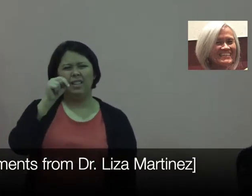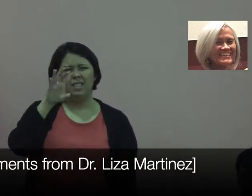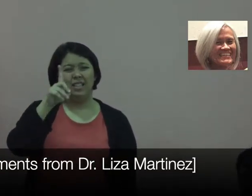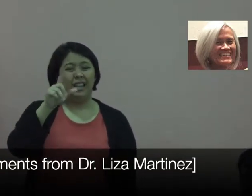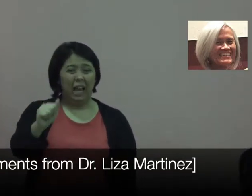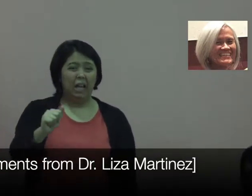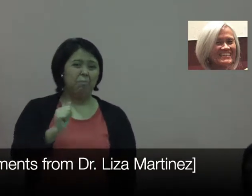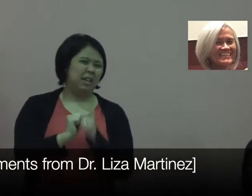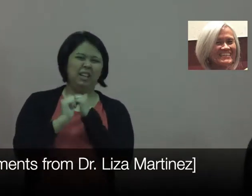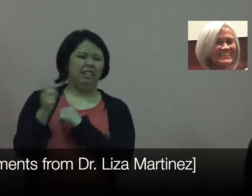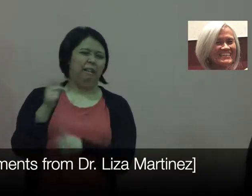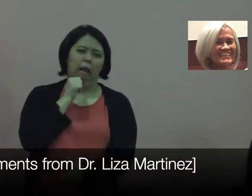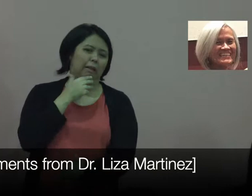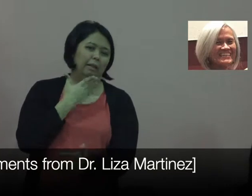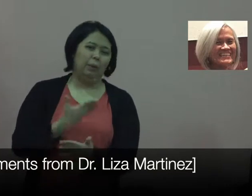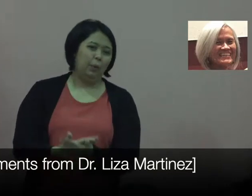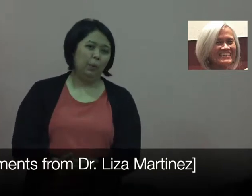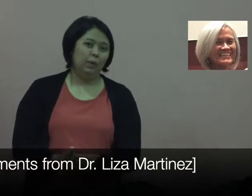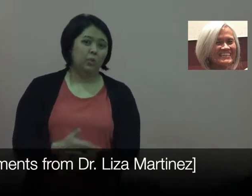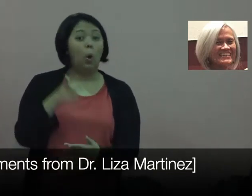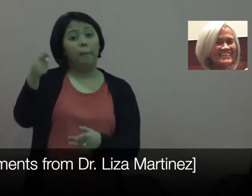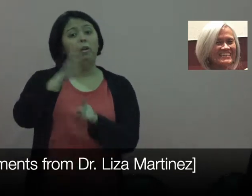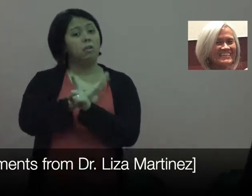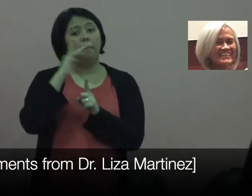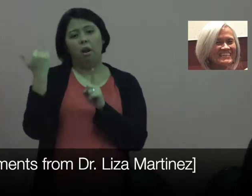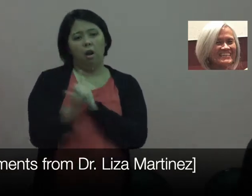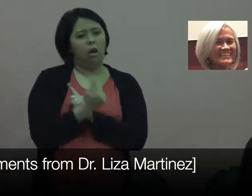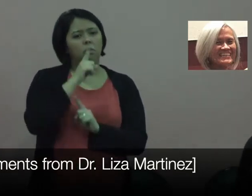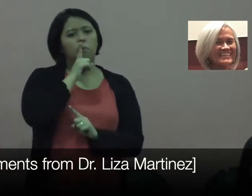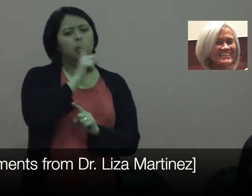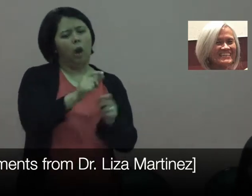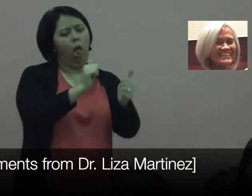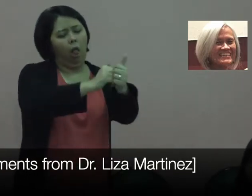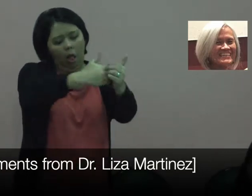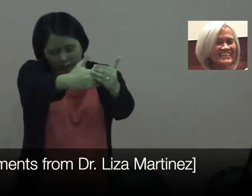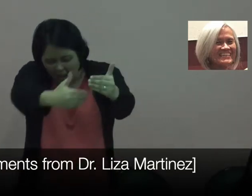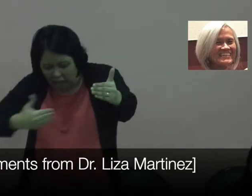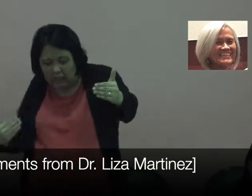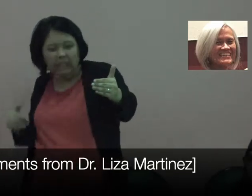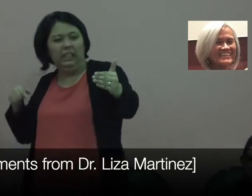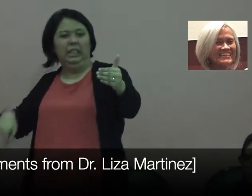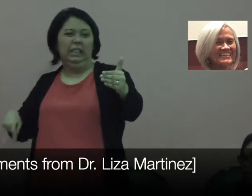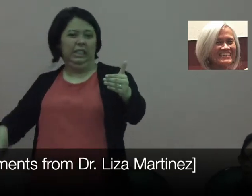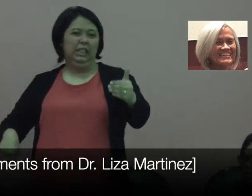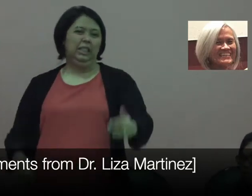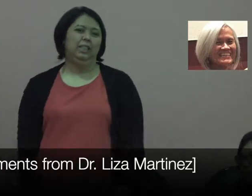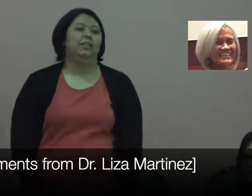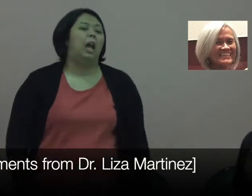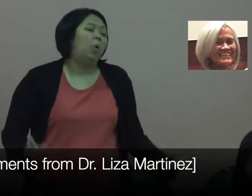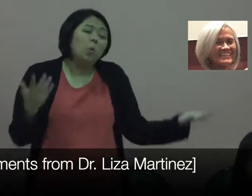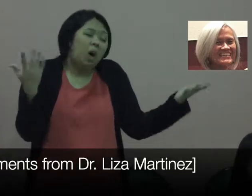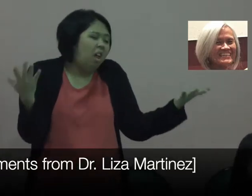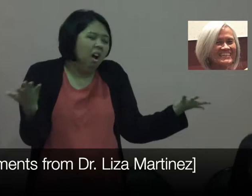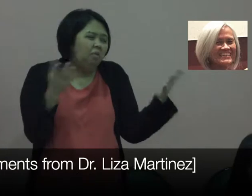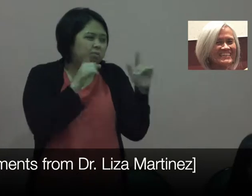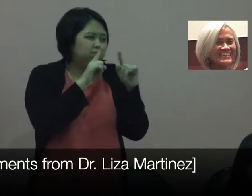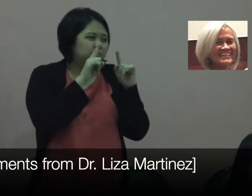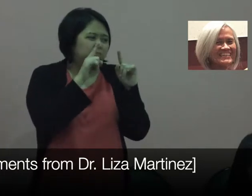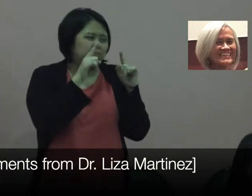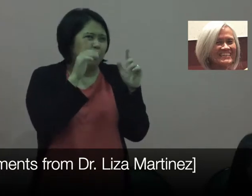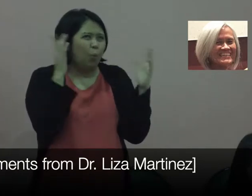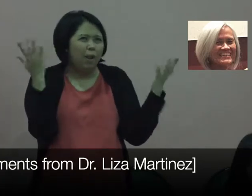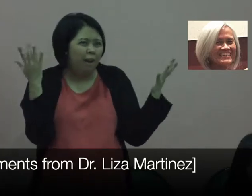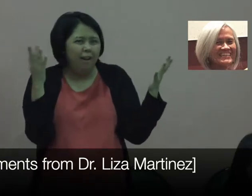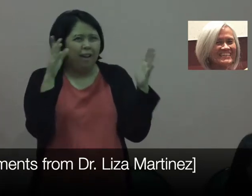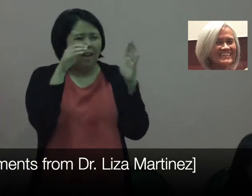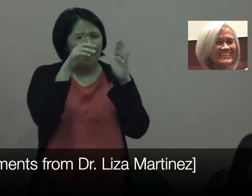sa barangay, nako, talagang malayo pa talaga. Wala. And there is no provision for accessibility, not just for deaf